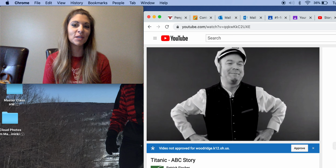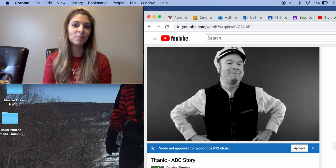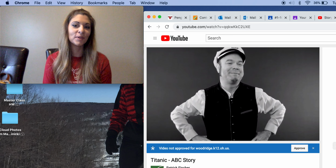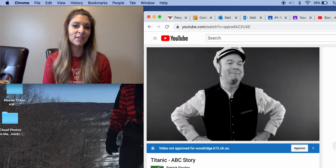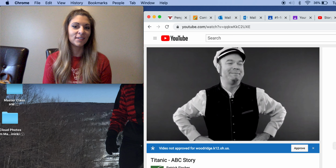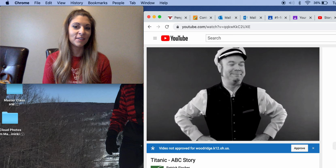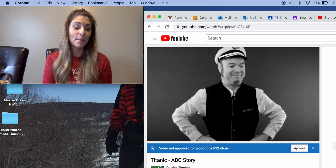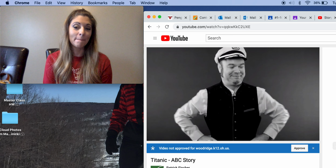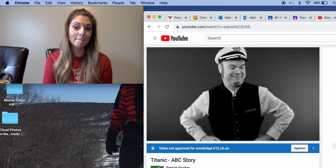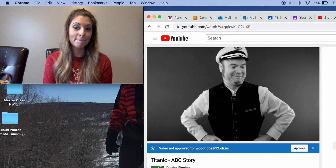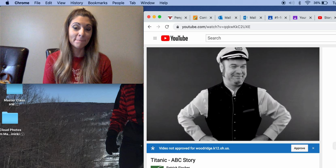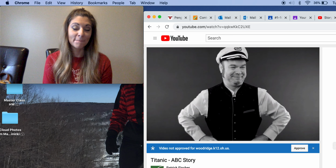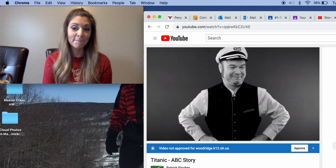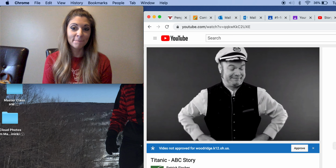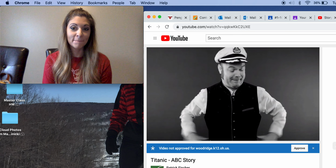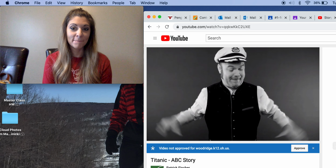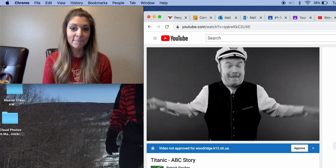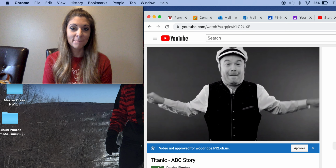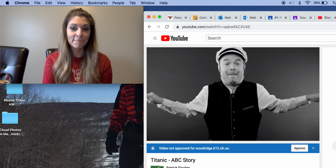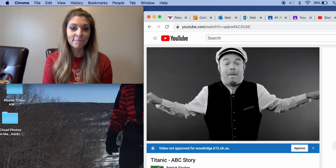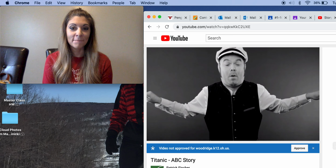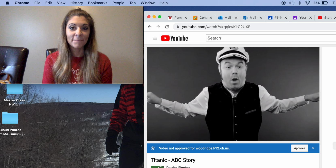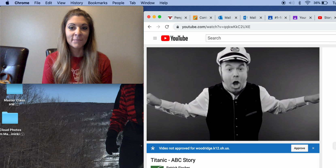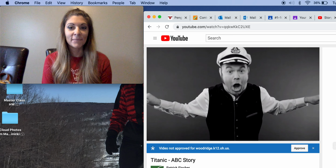the ship.